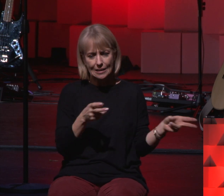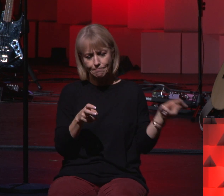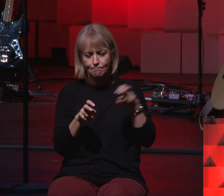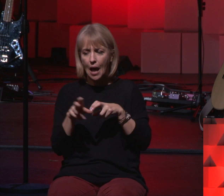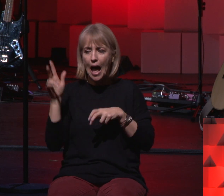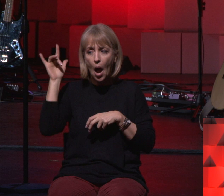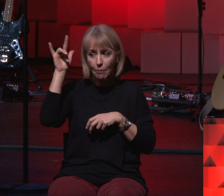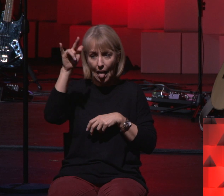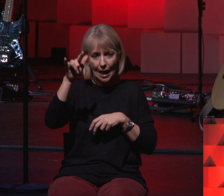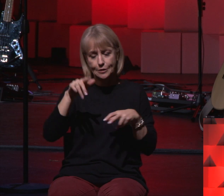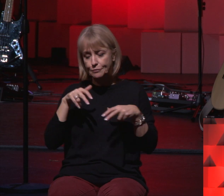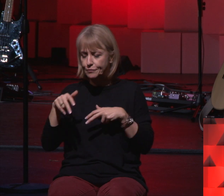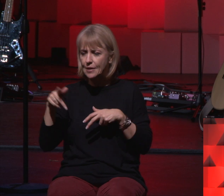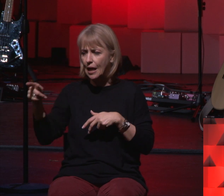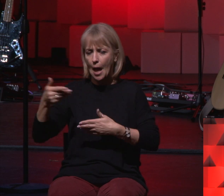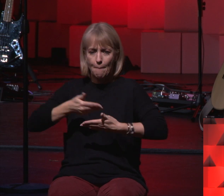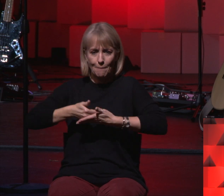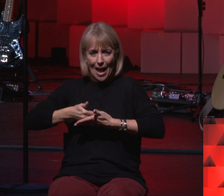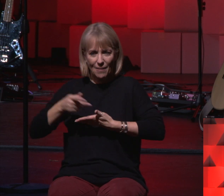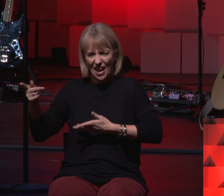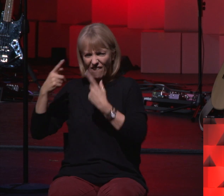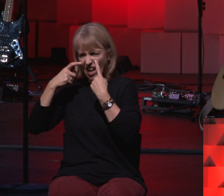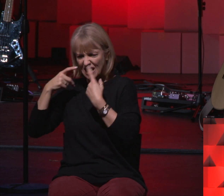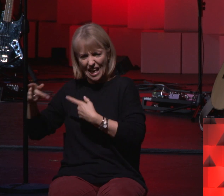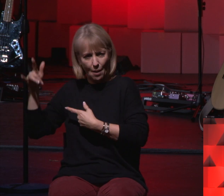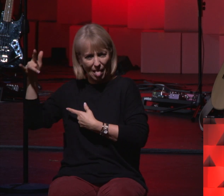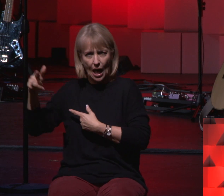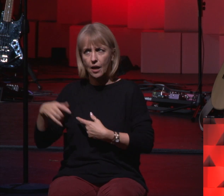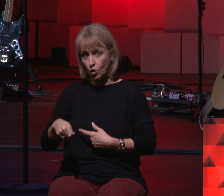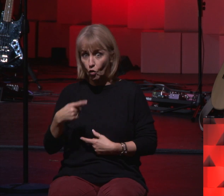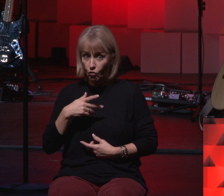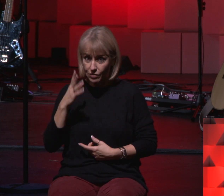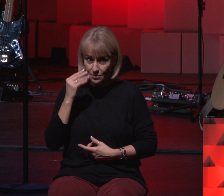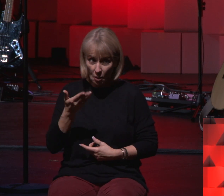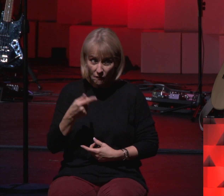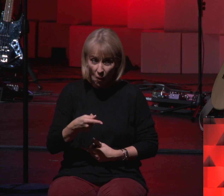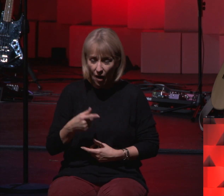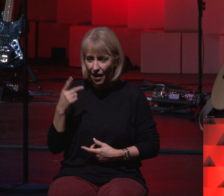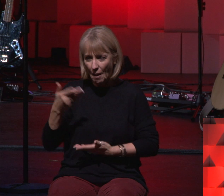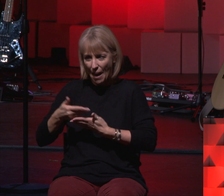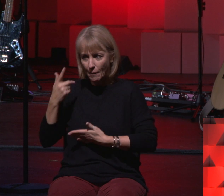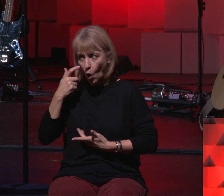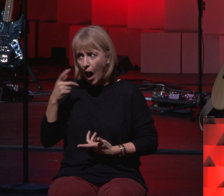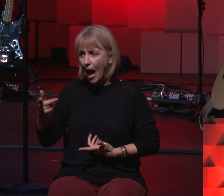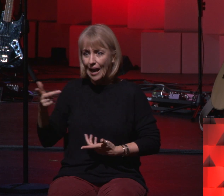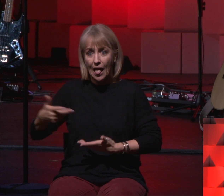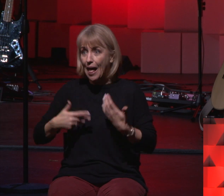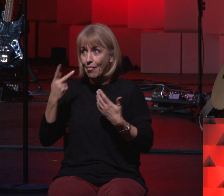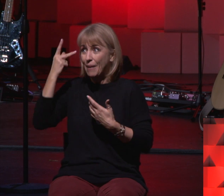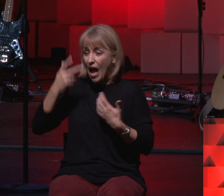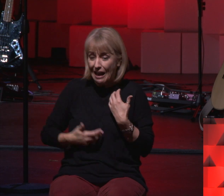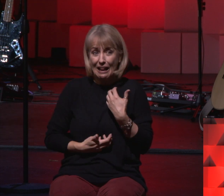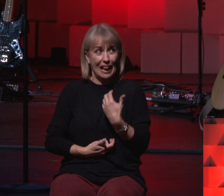that was started crying on the plane and fussing. You've been on the plane like that? And the baby's just fussing, upset. The young parents are doing everything they could to calm the child, and